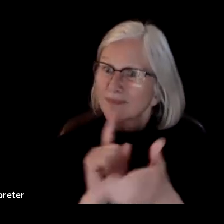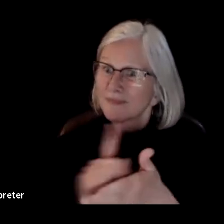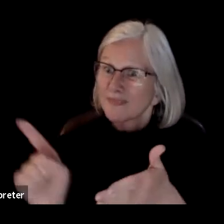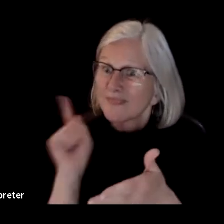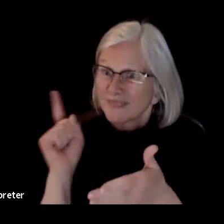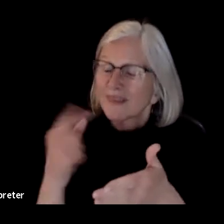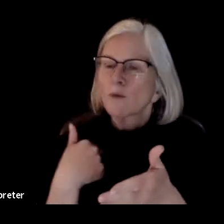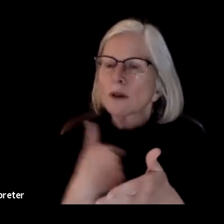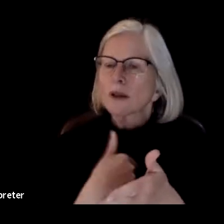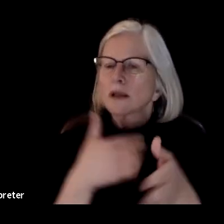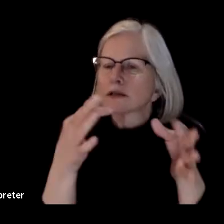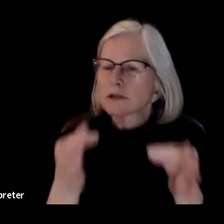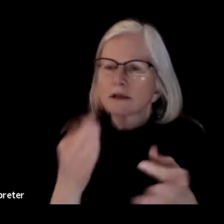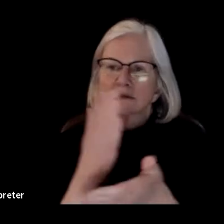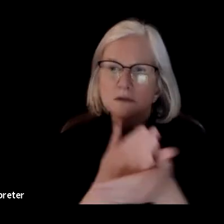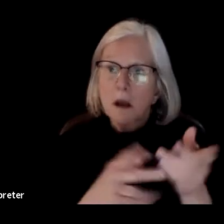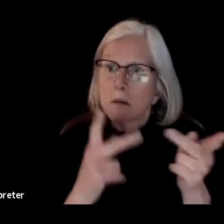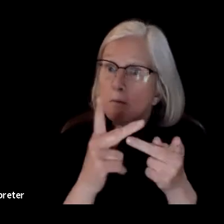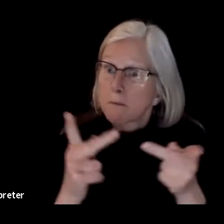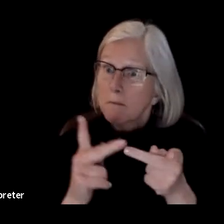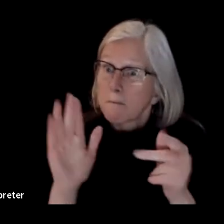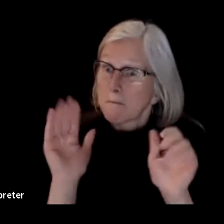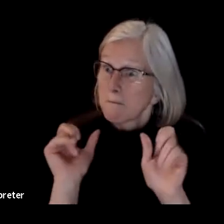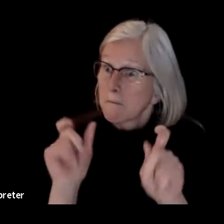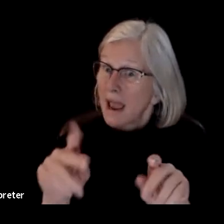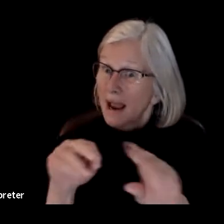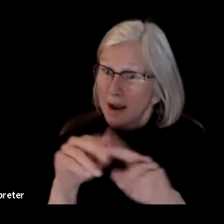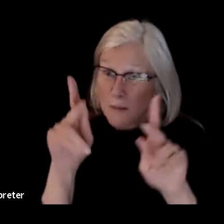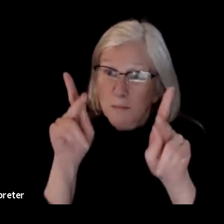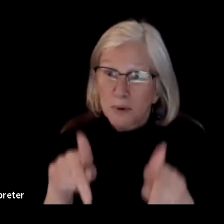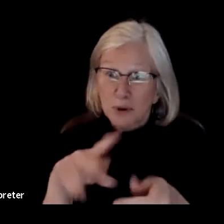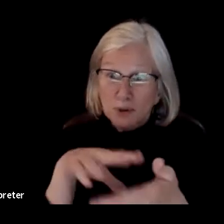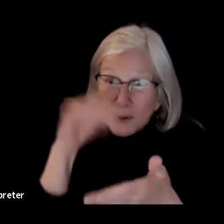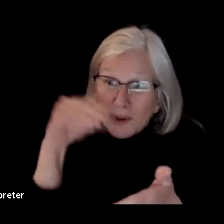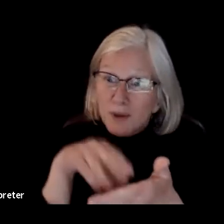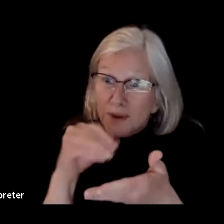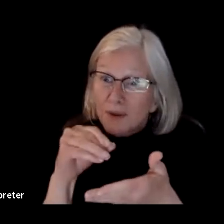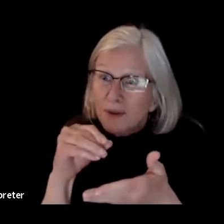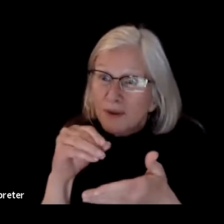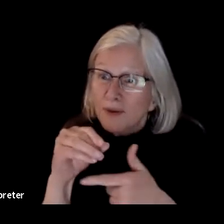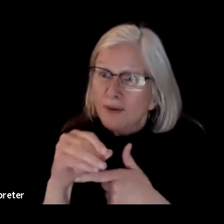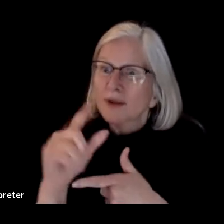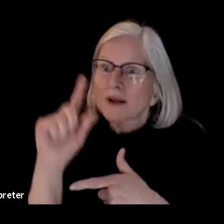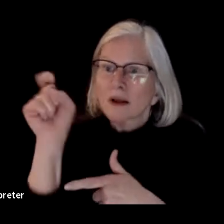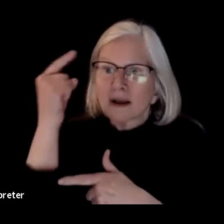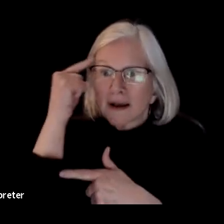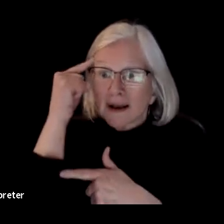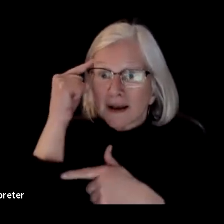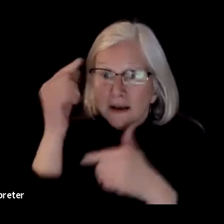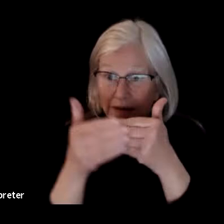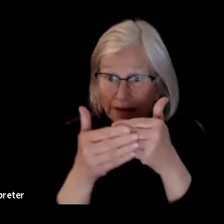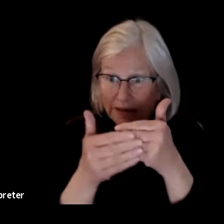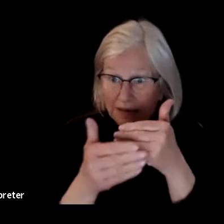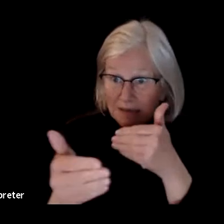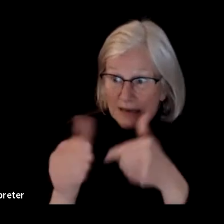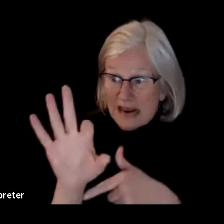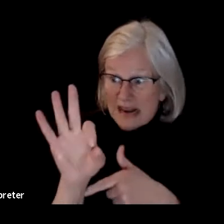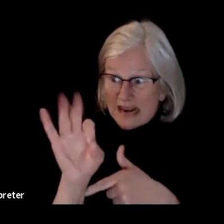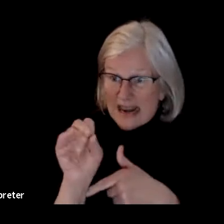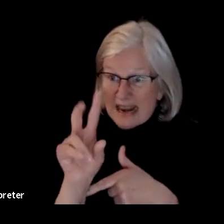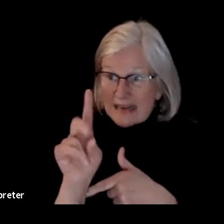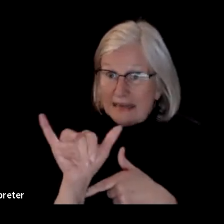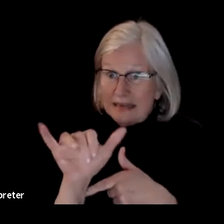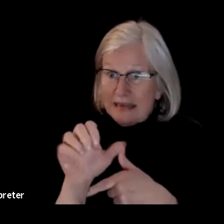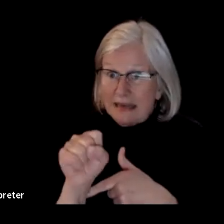Walz called upon Minnesotans to buckle down for the next 90 days and focus on our